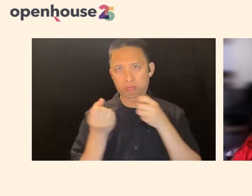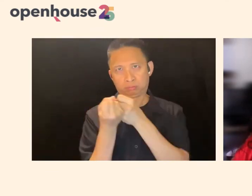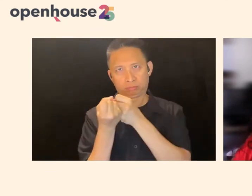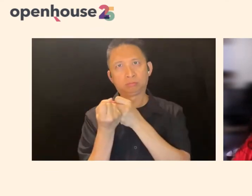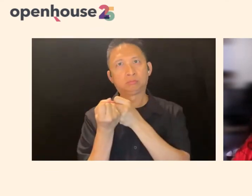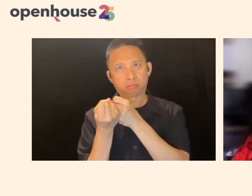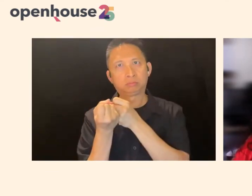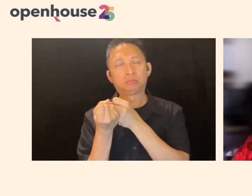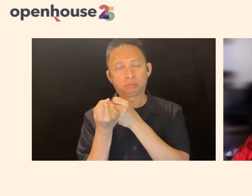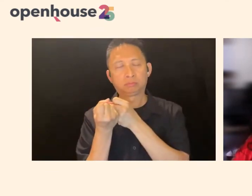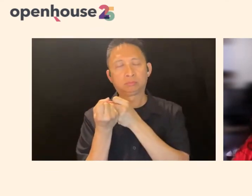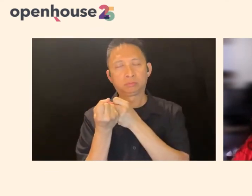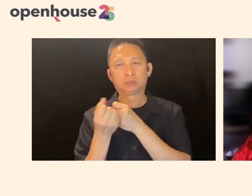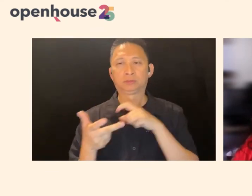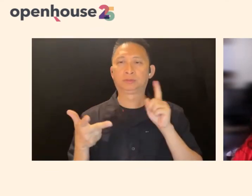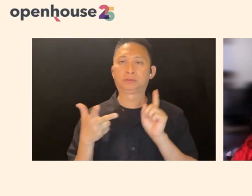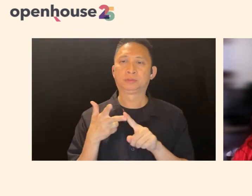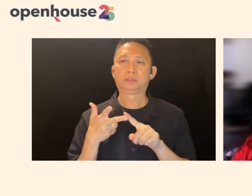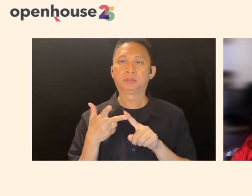I would love to see